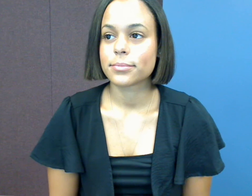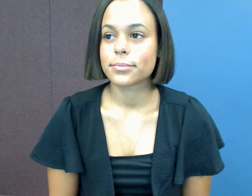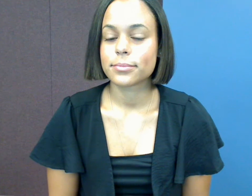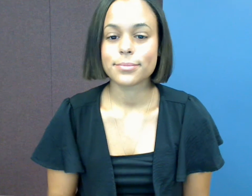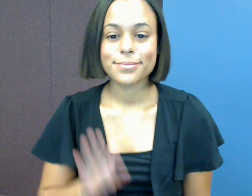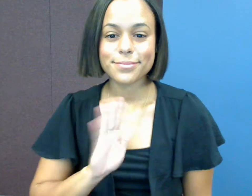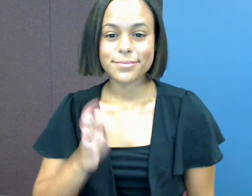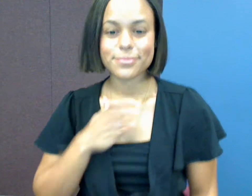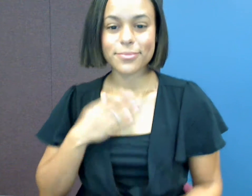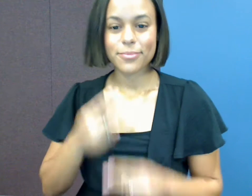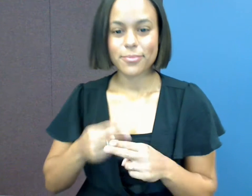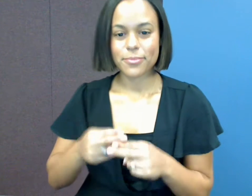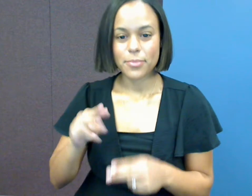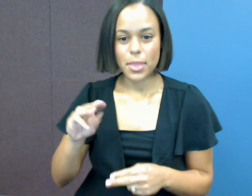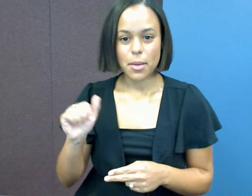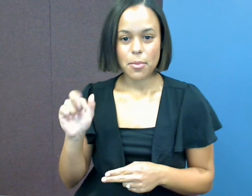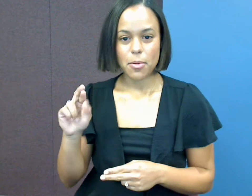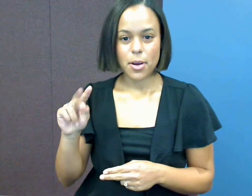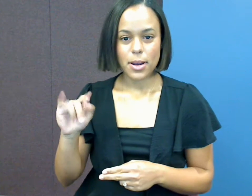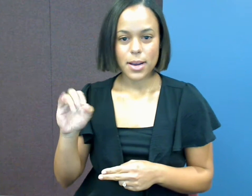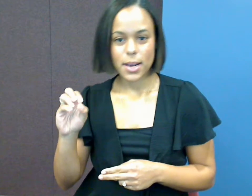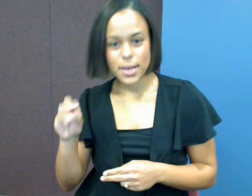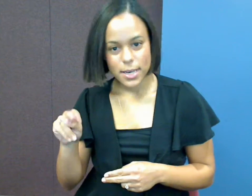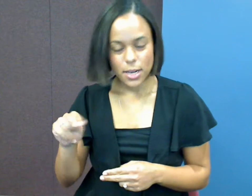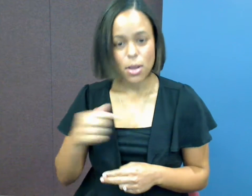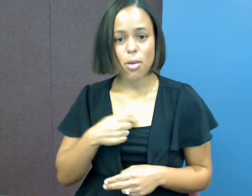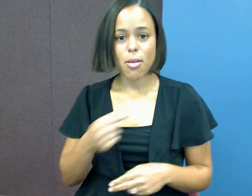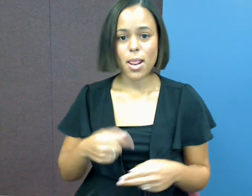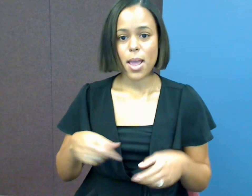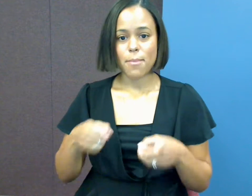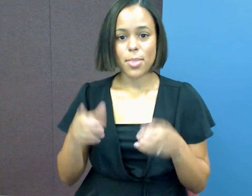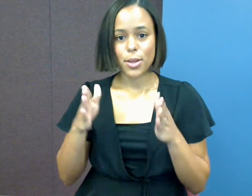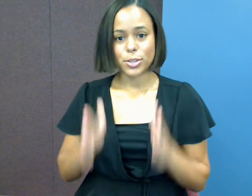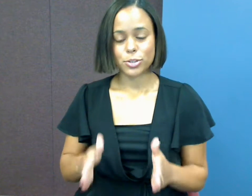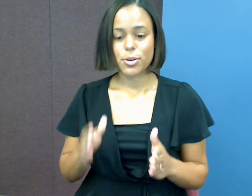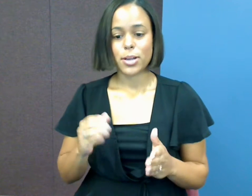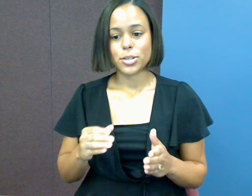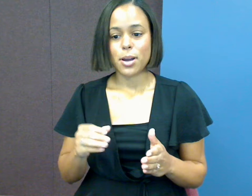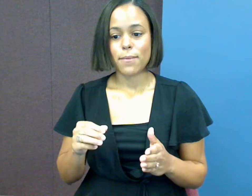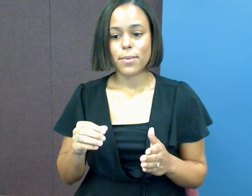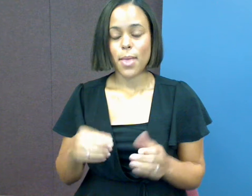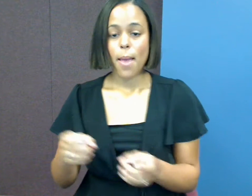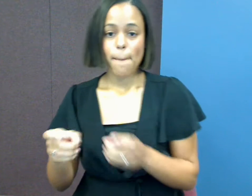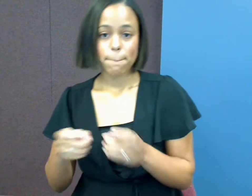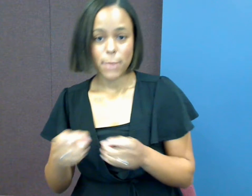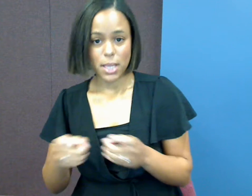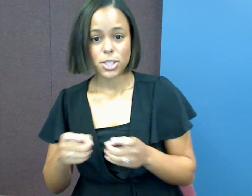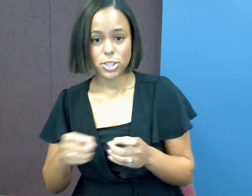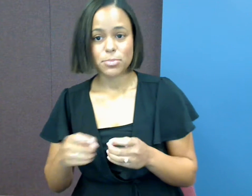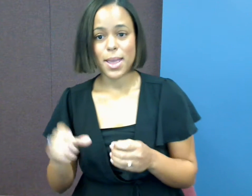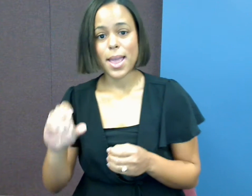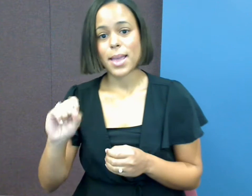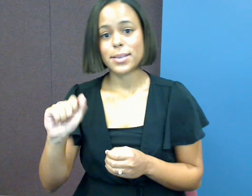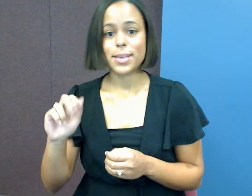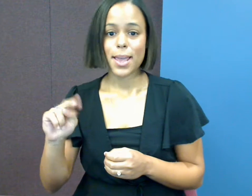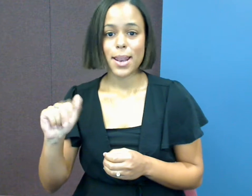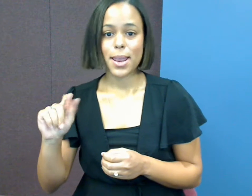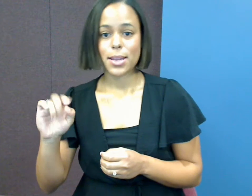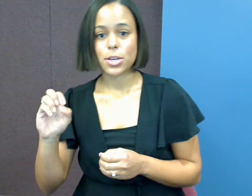Hi, my name is Martin Ortega. I'm the Director of Enrollment Management at San Antonio College, and I'll be talking to you today about FERPA.